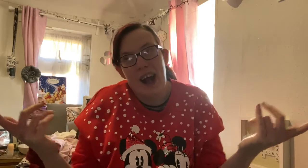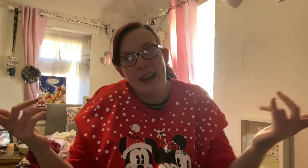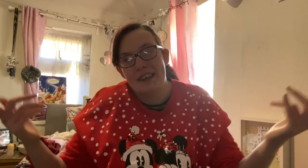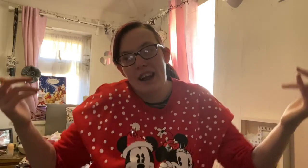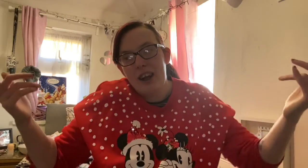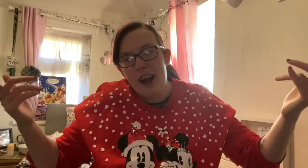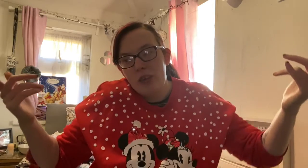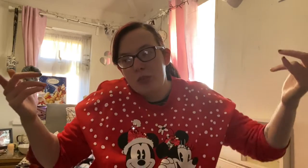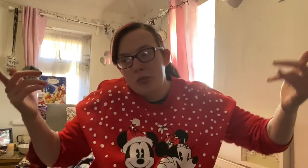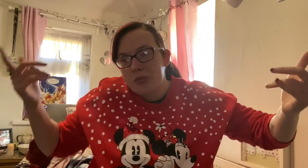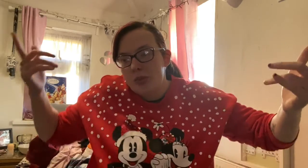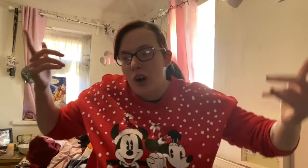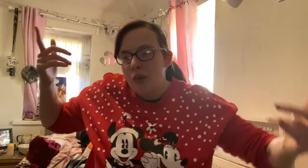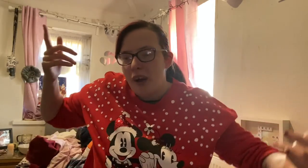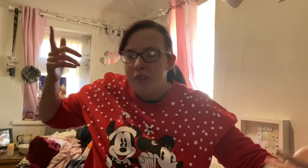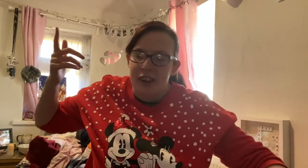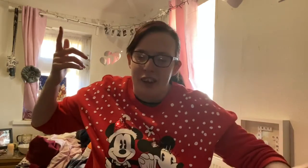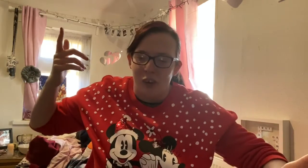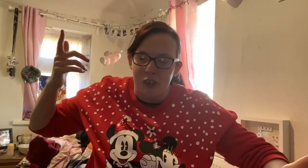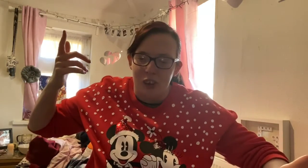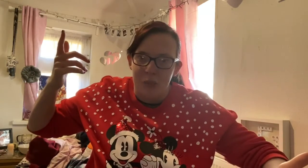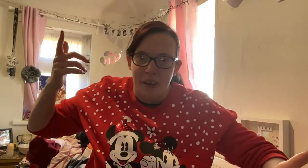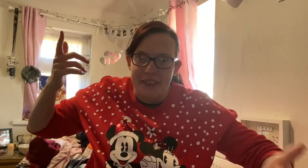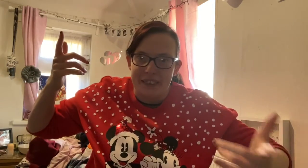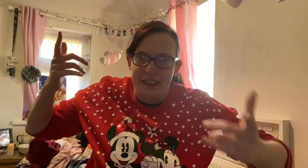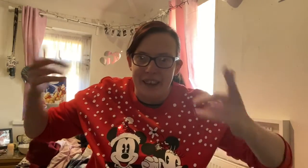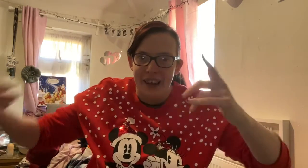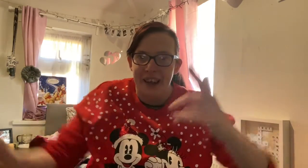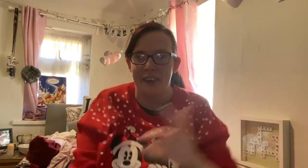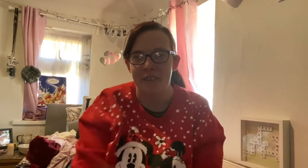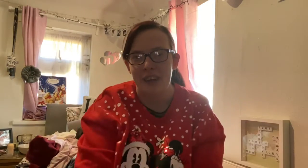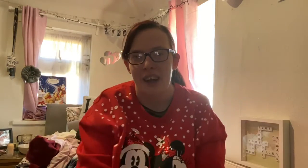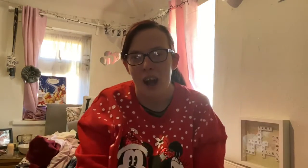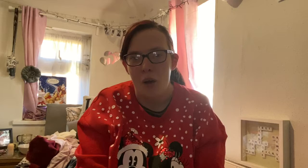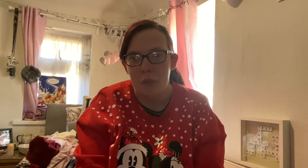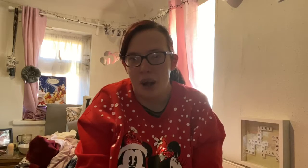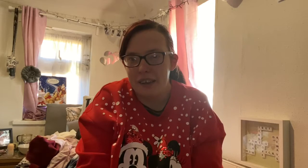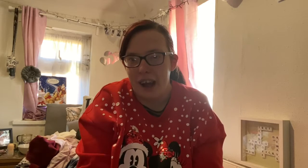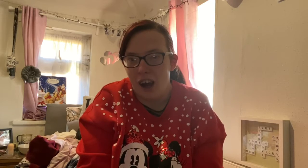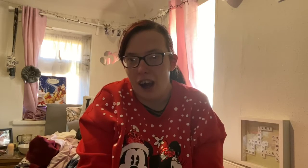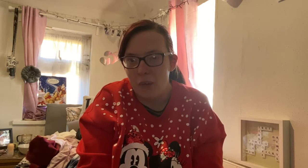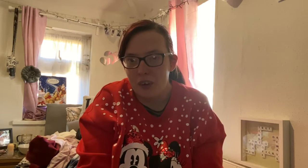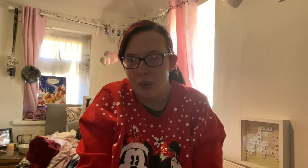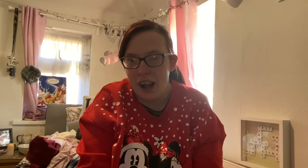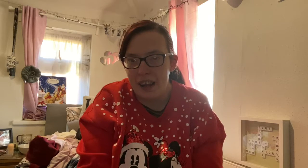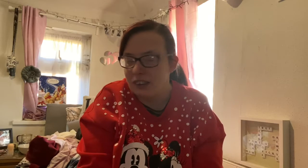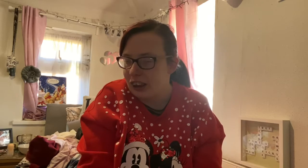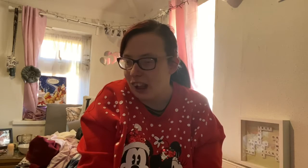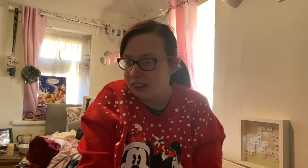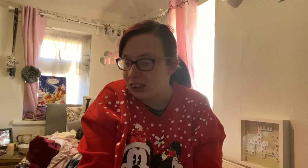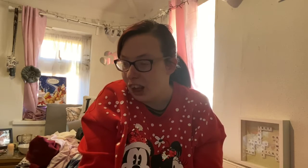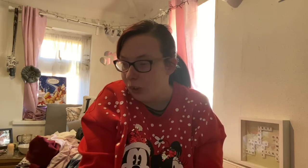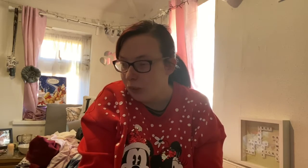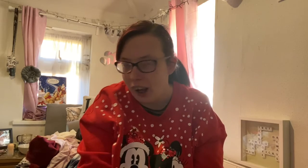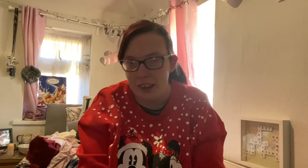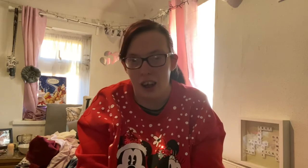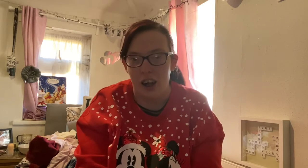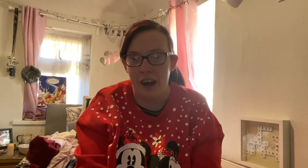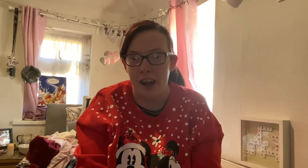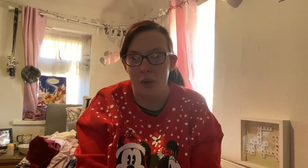that's the life of having a cold, basically. But yeah, I will let you guys go, and I